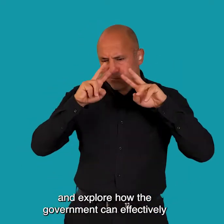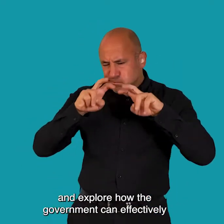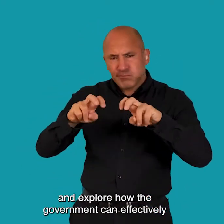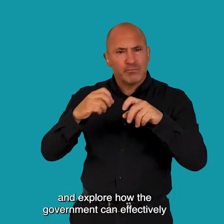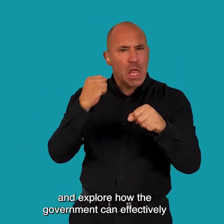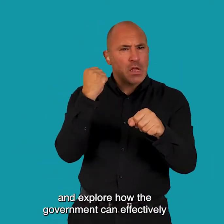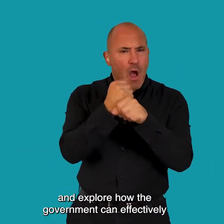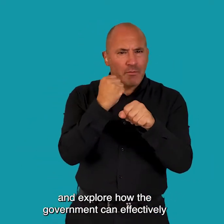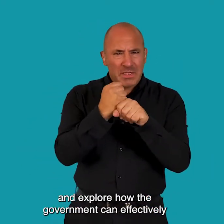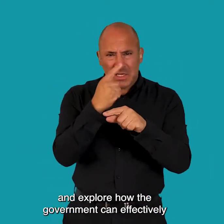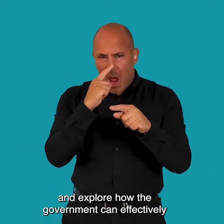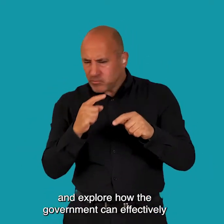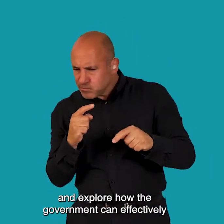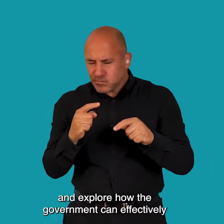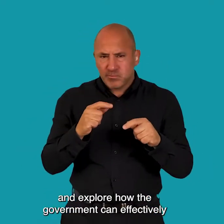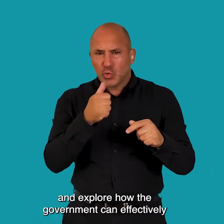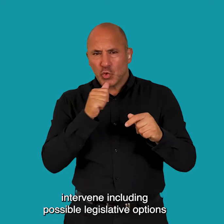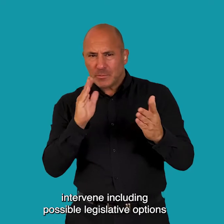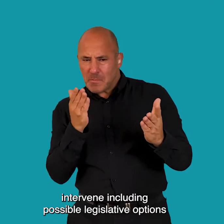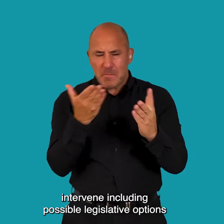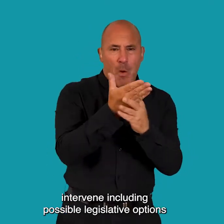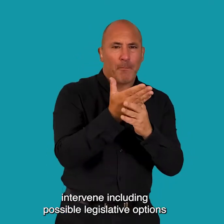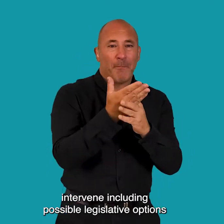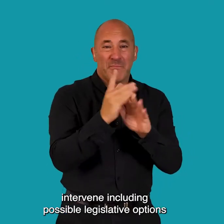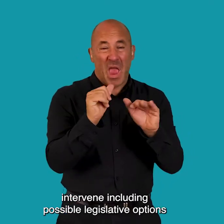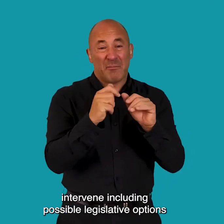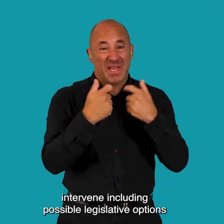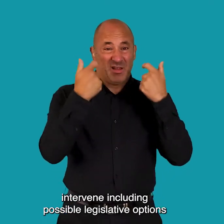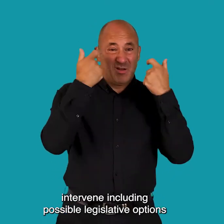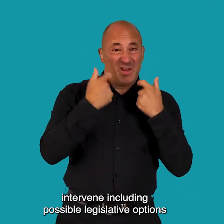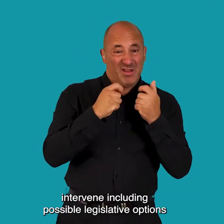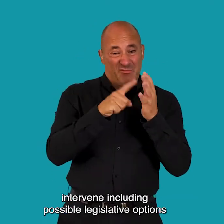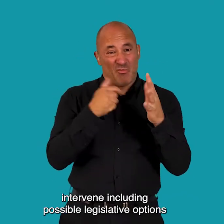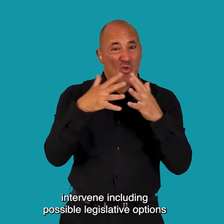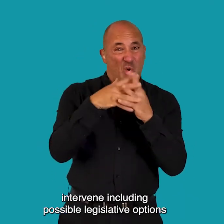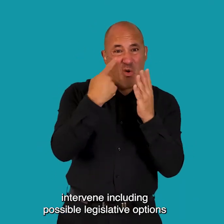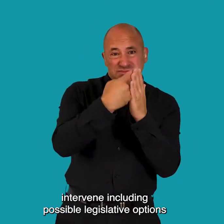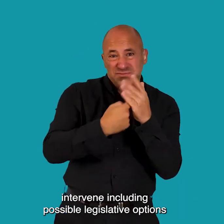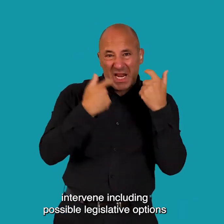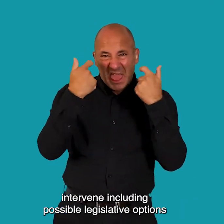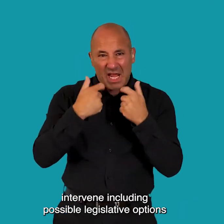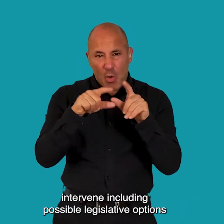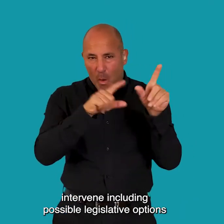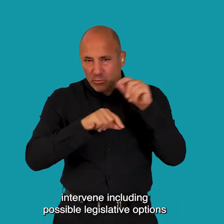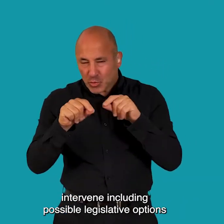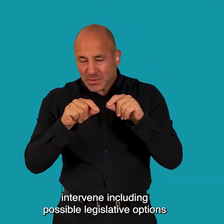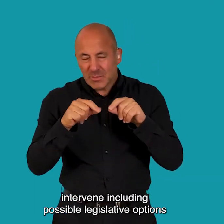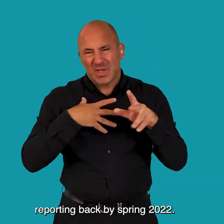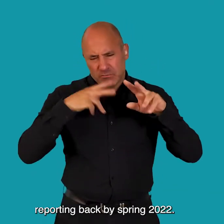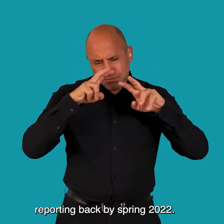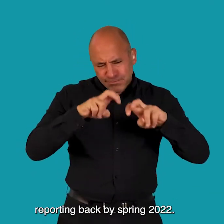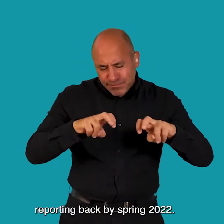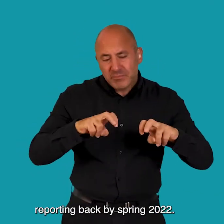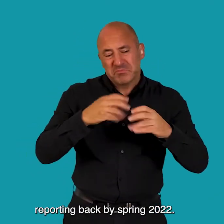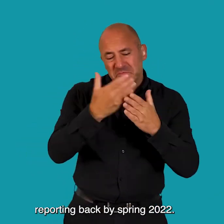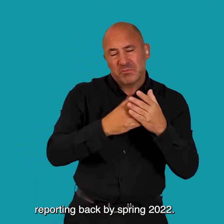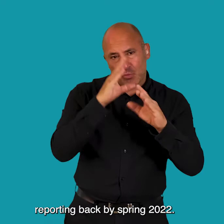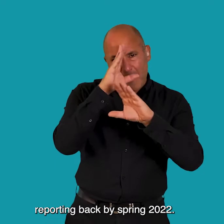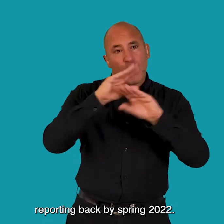explore how the government can effectively intervene, including possible legislative options. Reporting back by